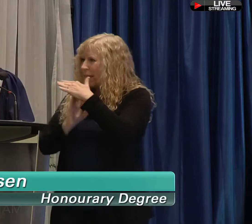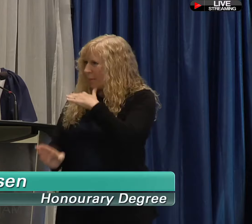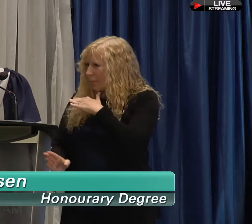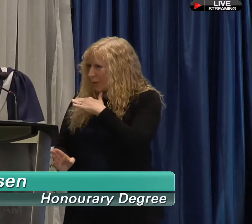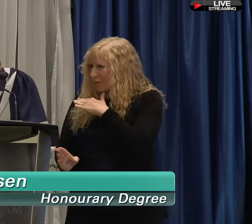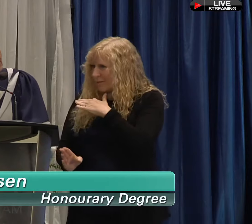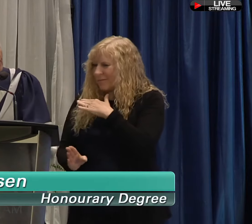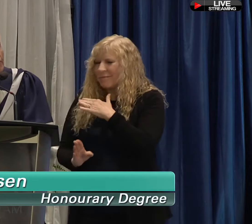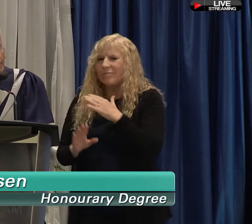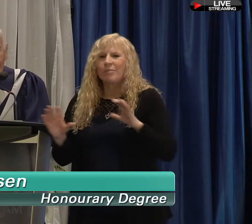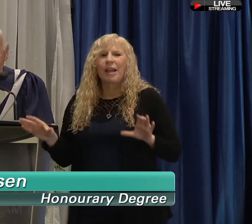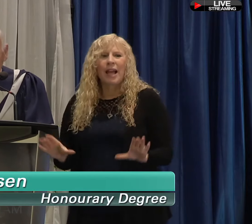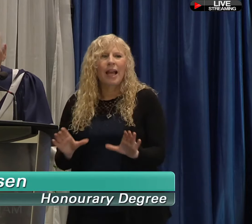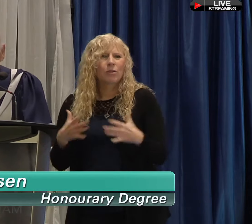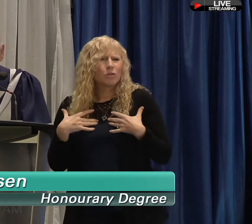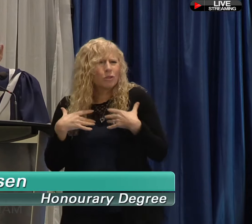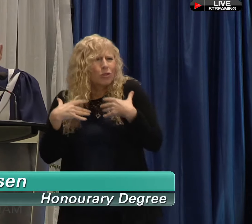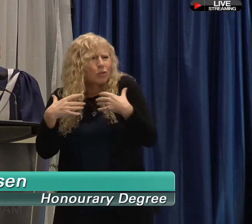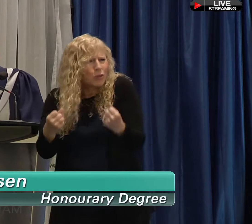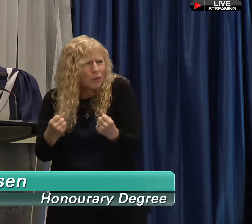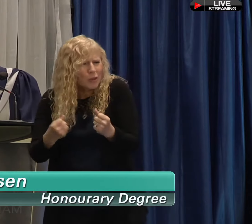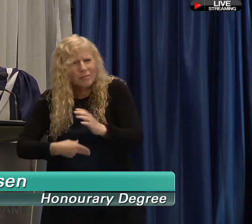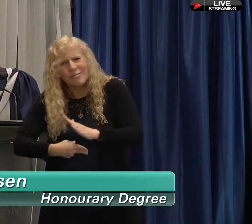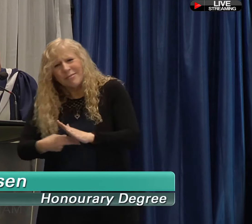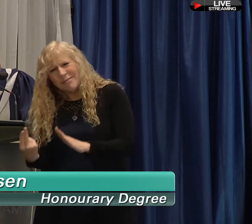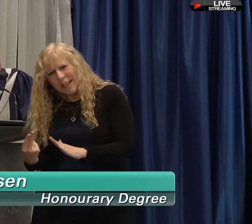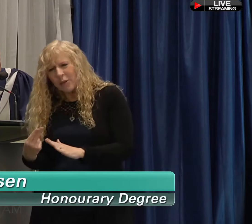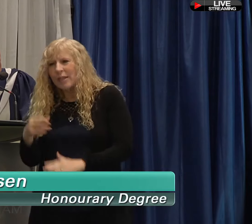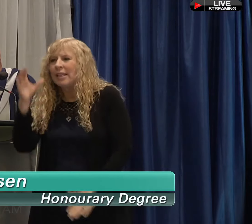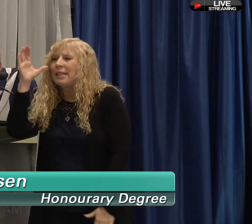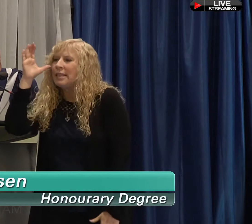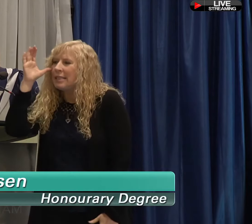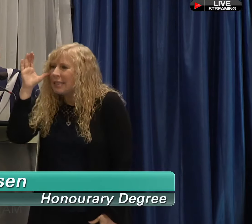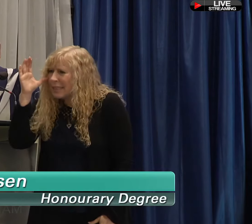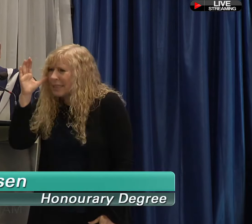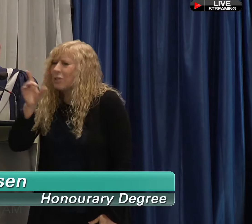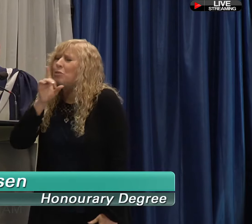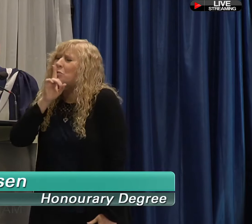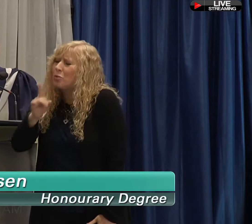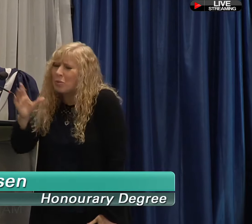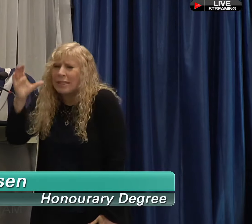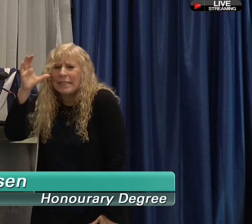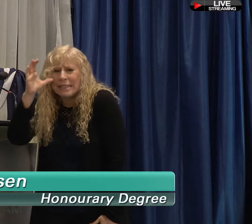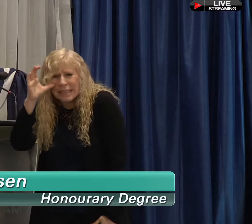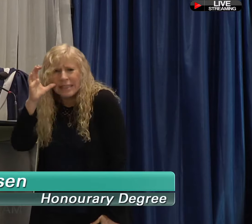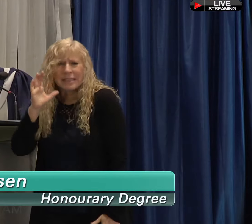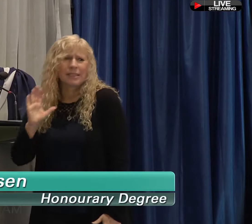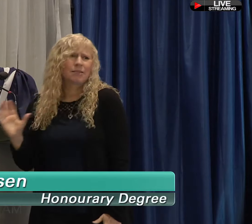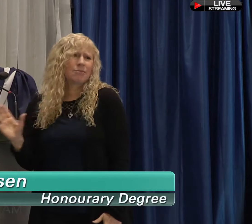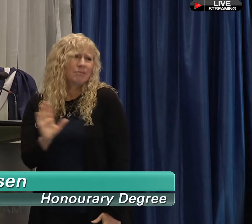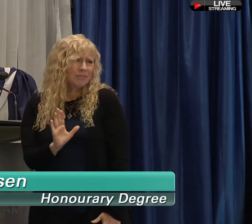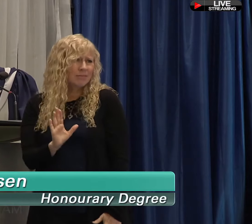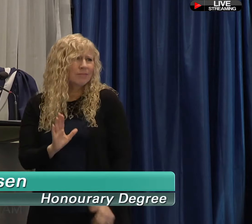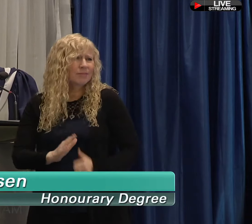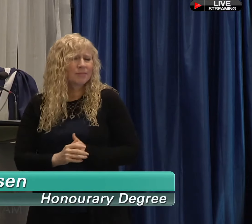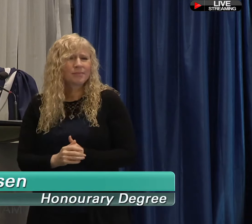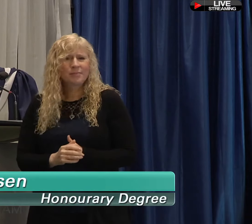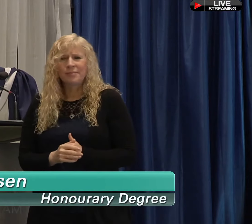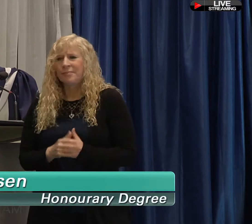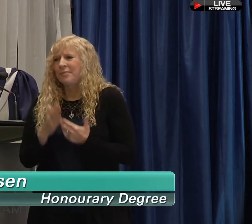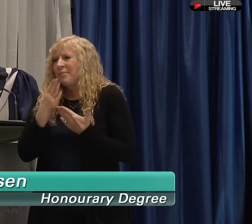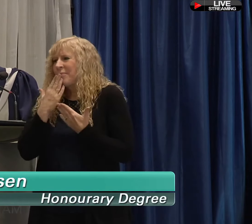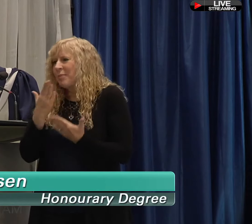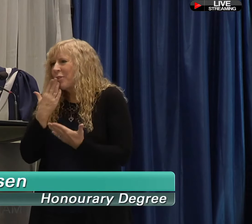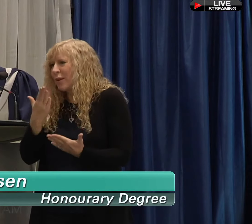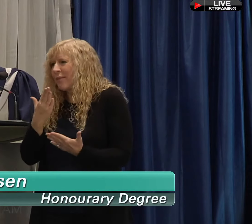with courage and integrity. Listen, truly listen. Be grateful,